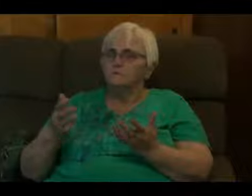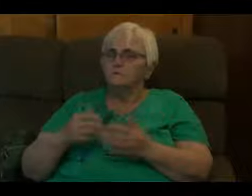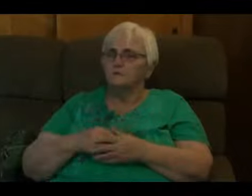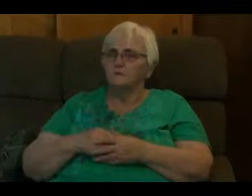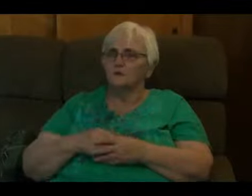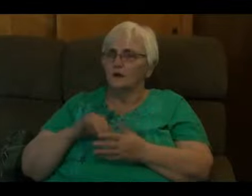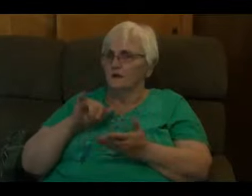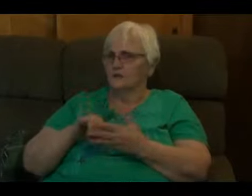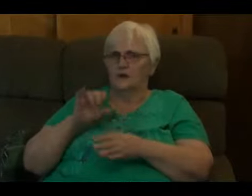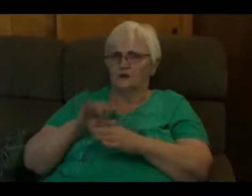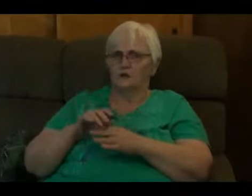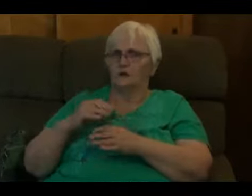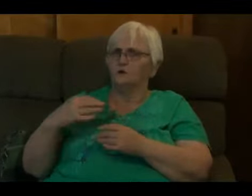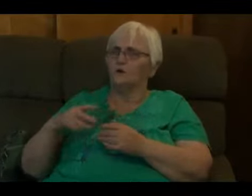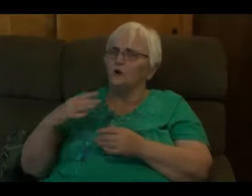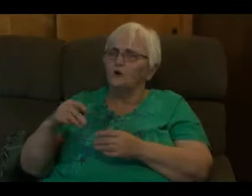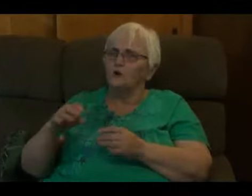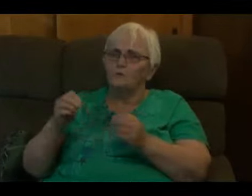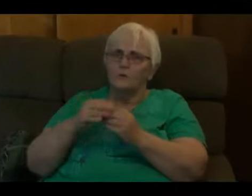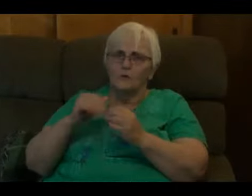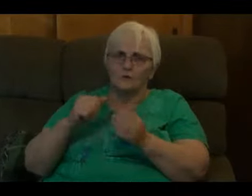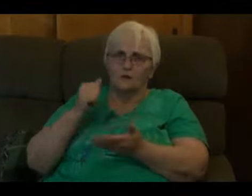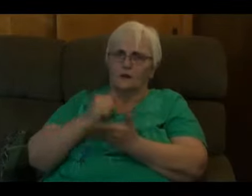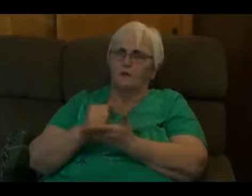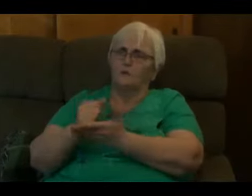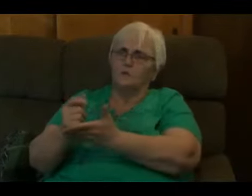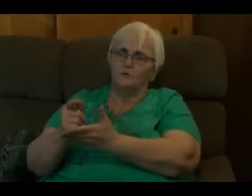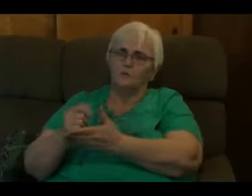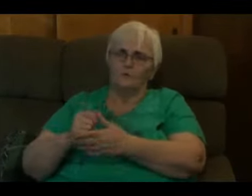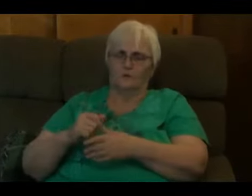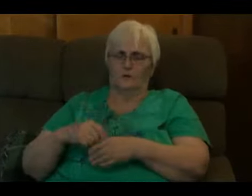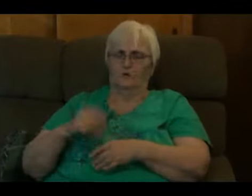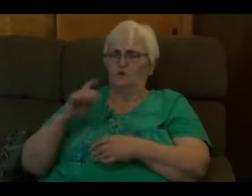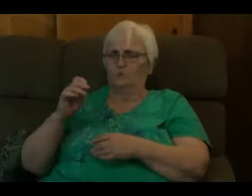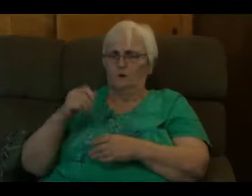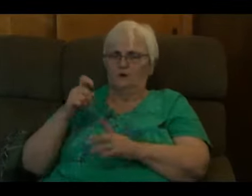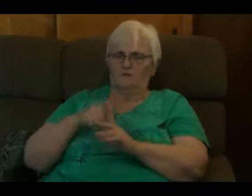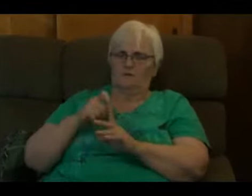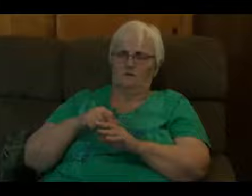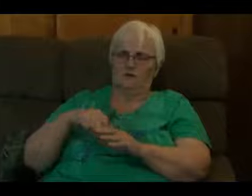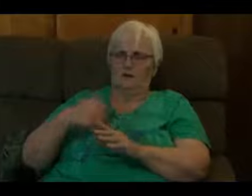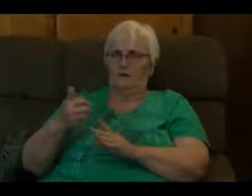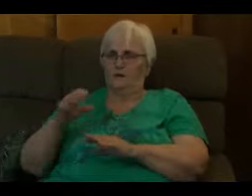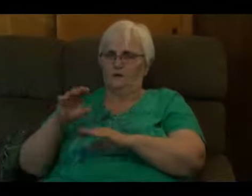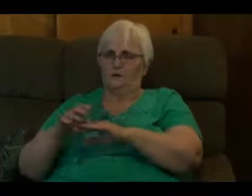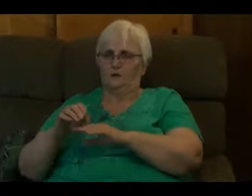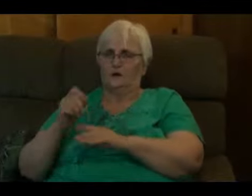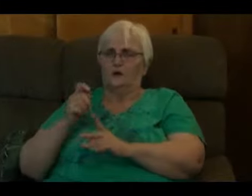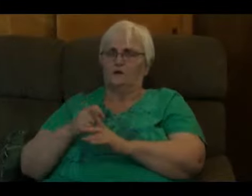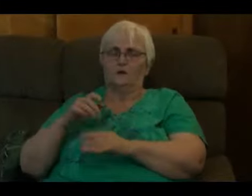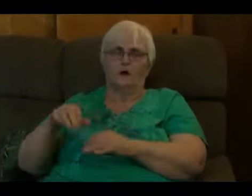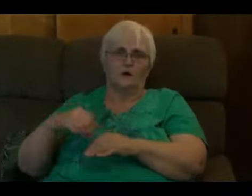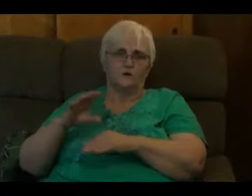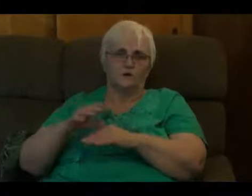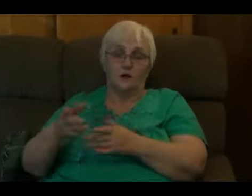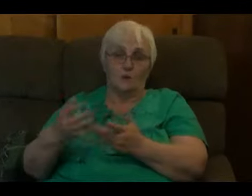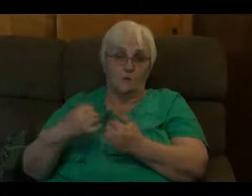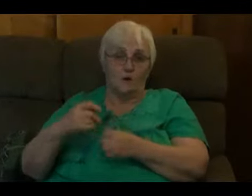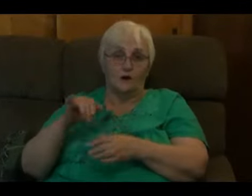That church is going to hurt you more than help you. Oh, you shouldn't be criticizing churches. I'll criticize all the churches I want that teach stuff from